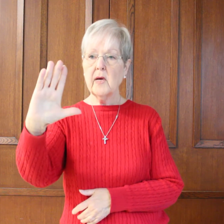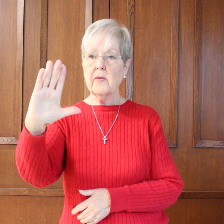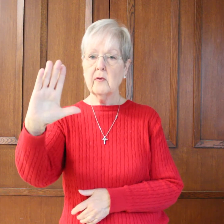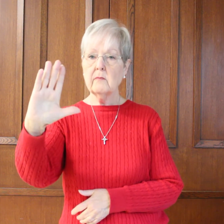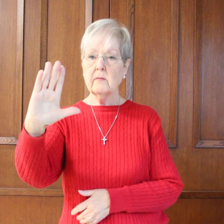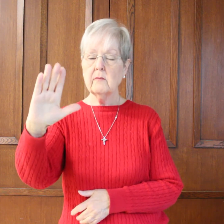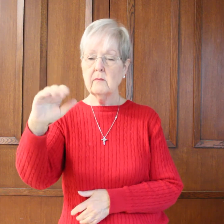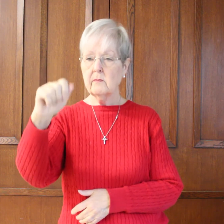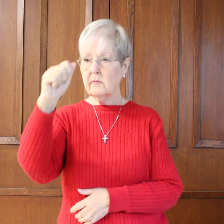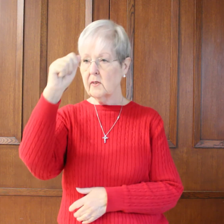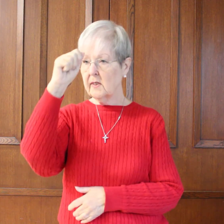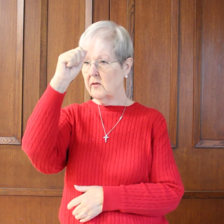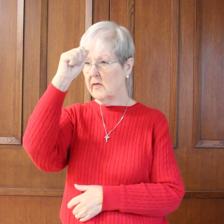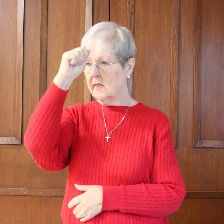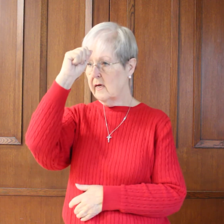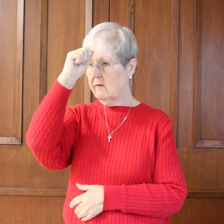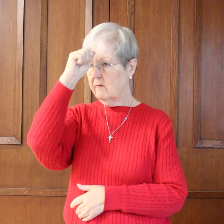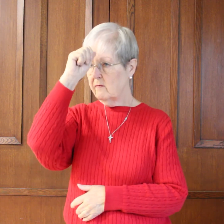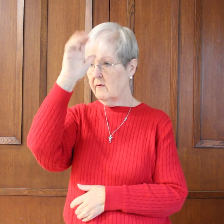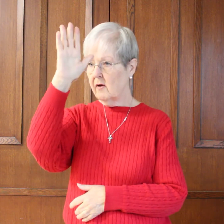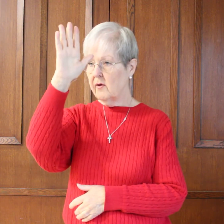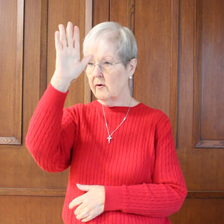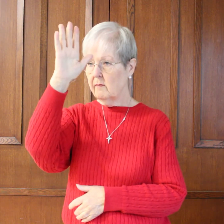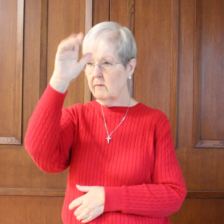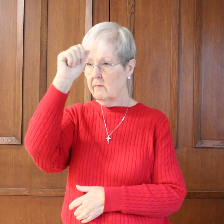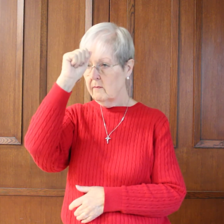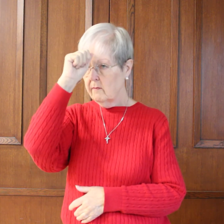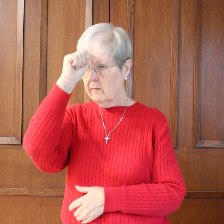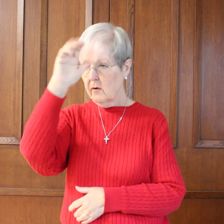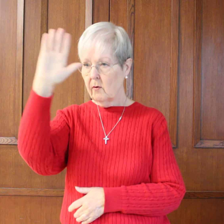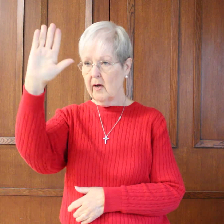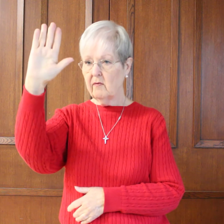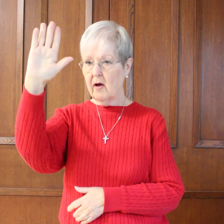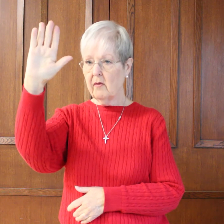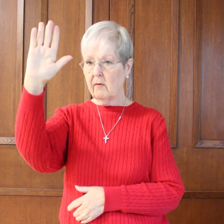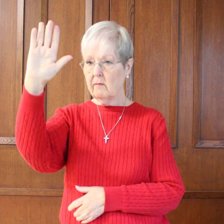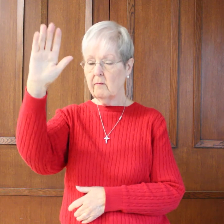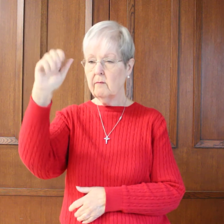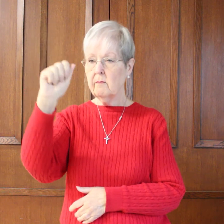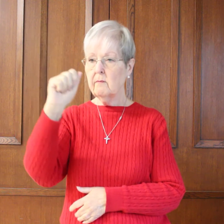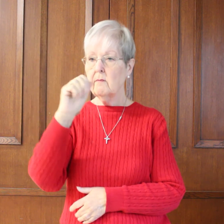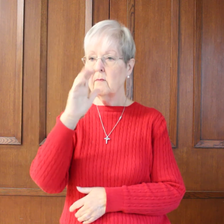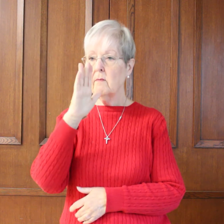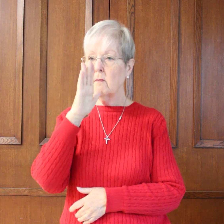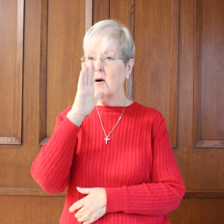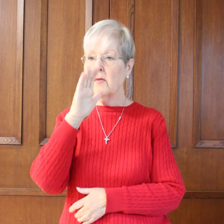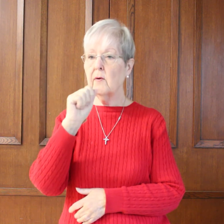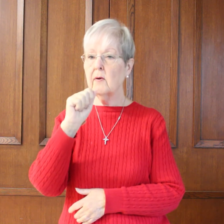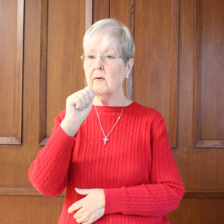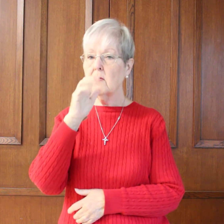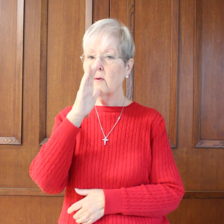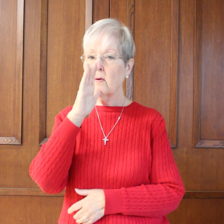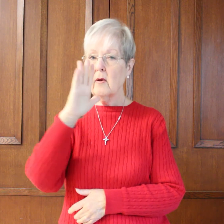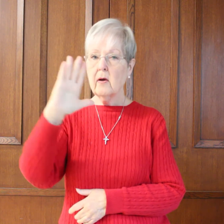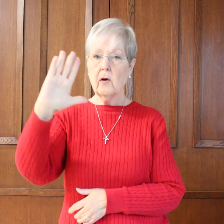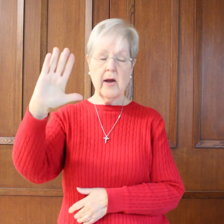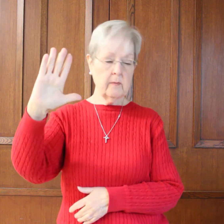grandmother. So let's do this again. Father, grandfather. Mother,